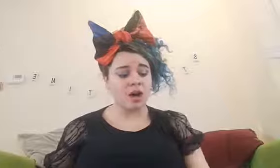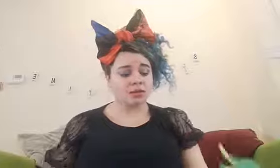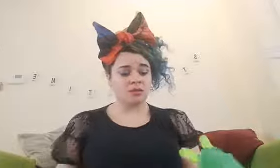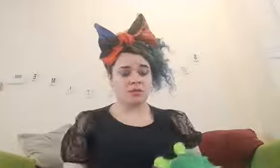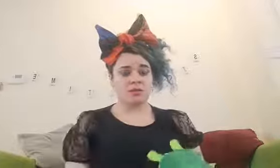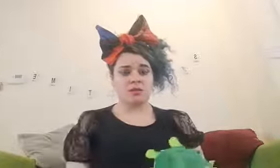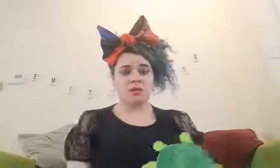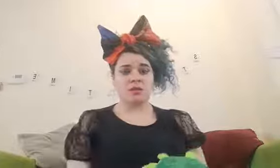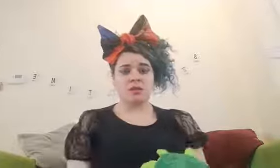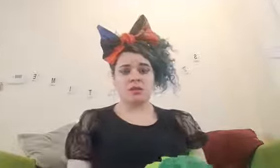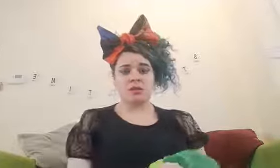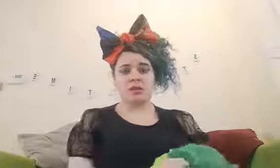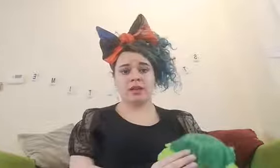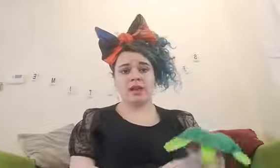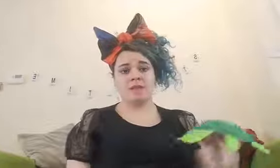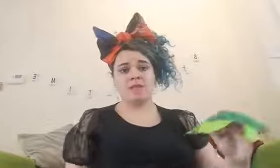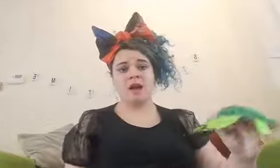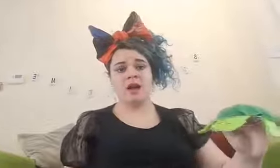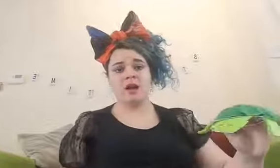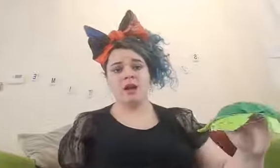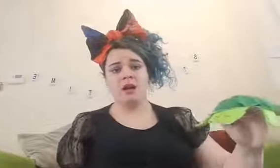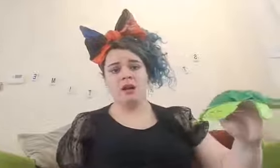Turtle came back,